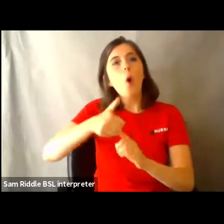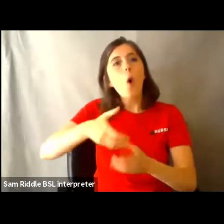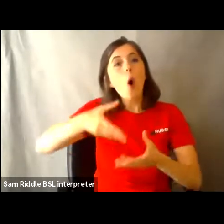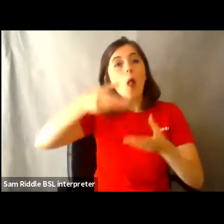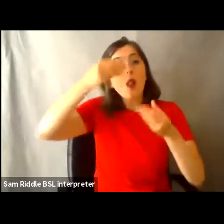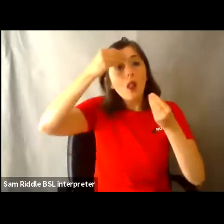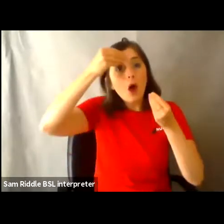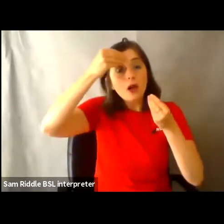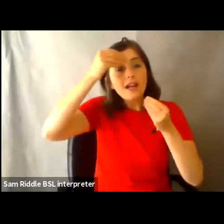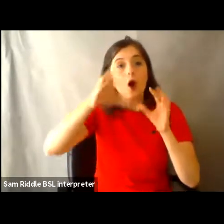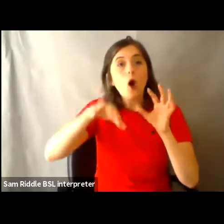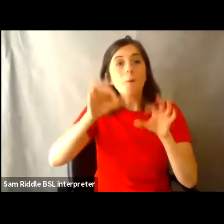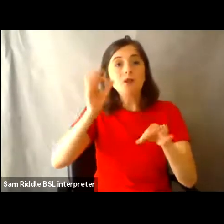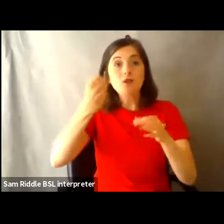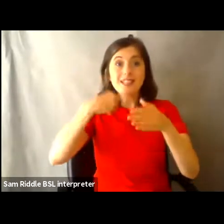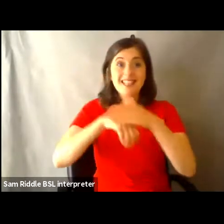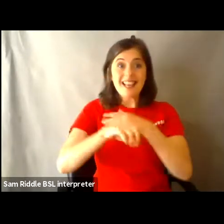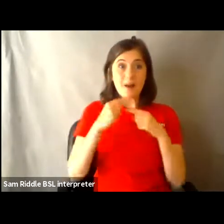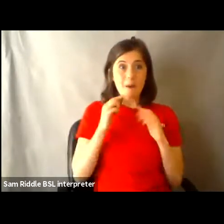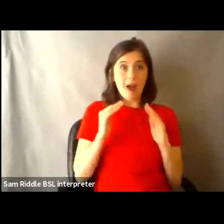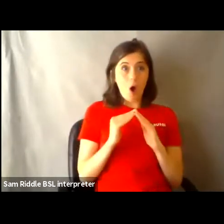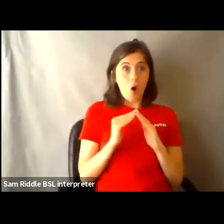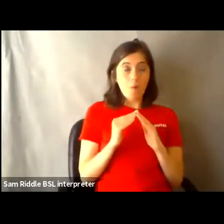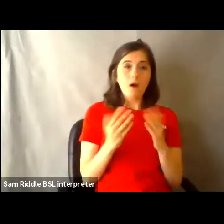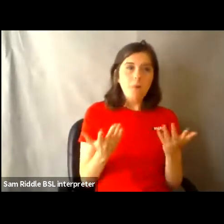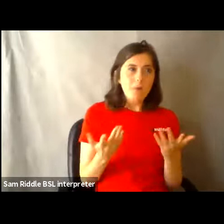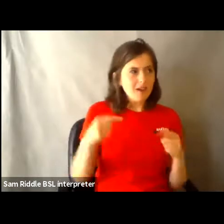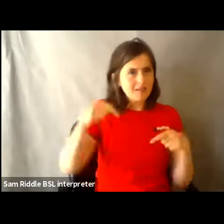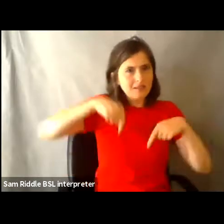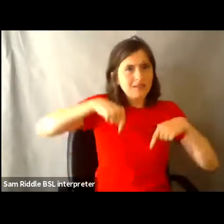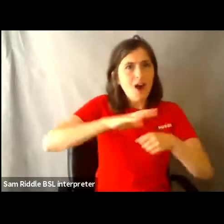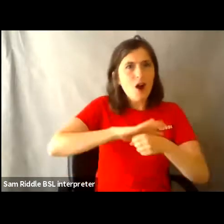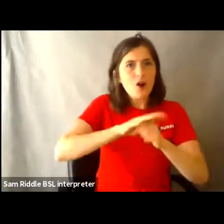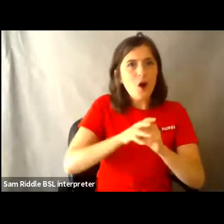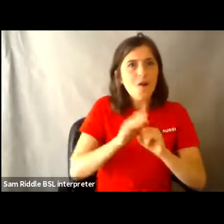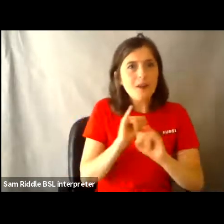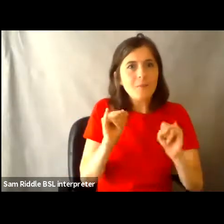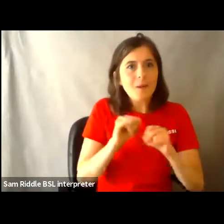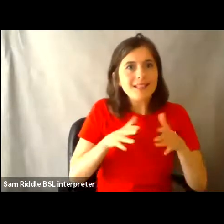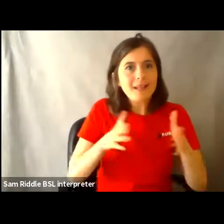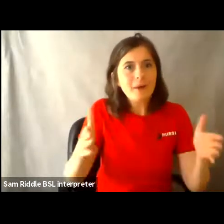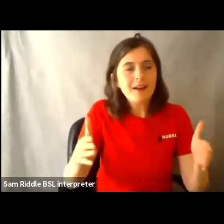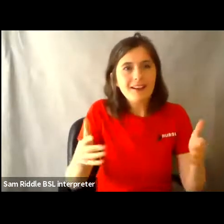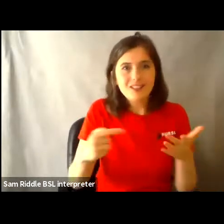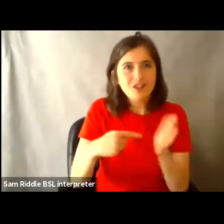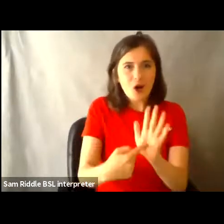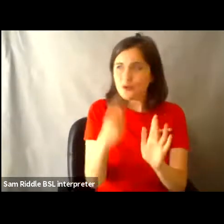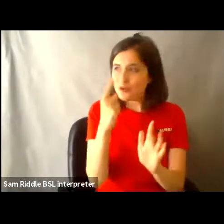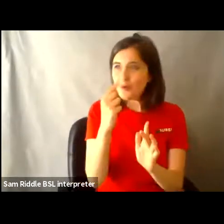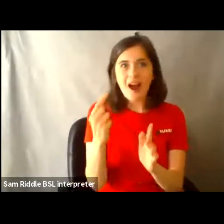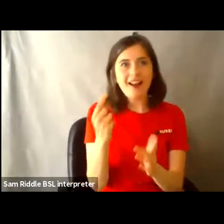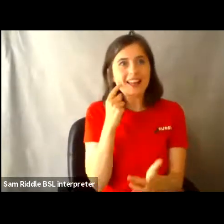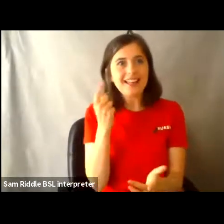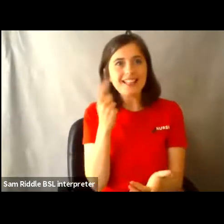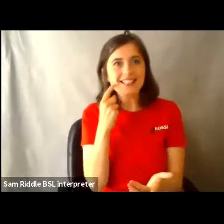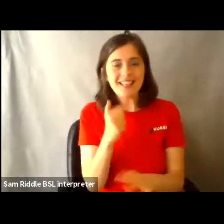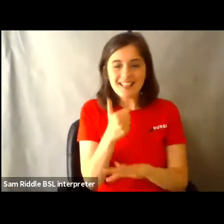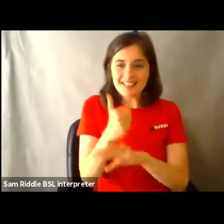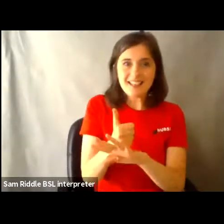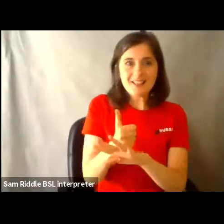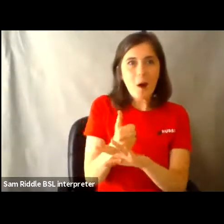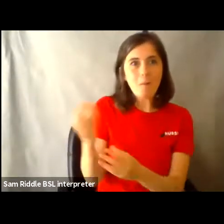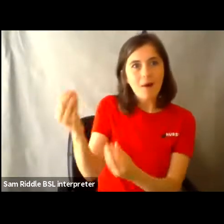my home, which we've since found with the COVID pandemic is more than achievable for people like